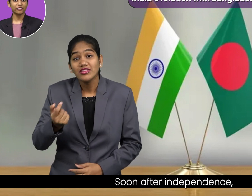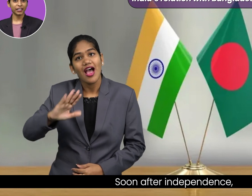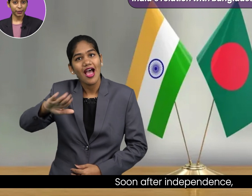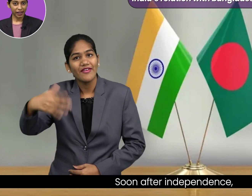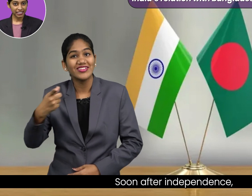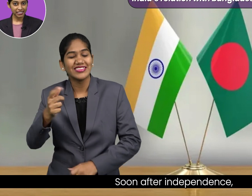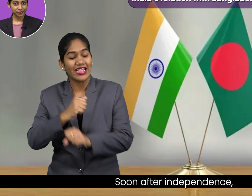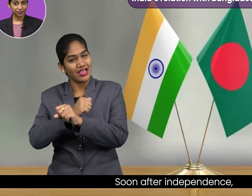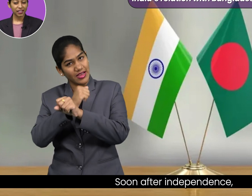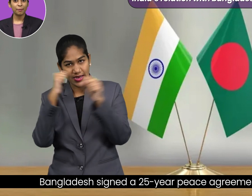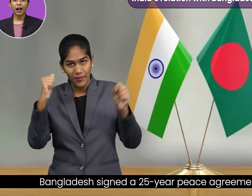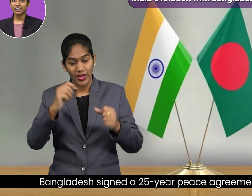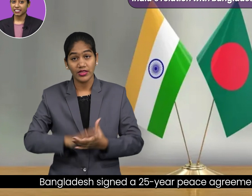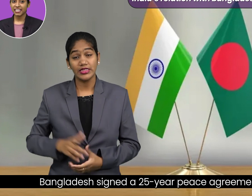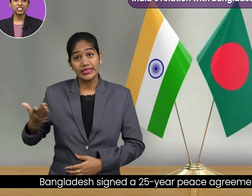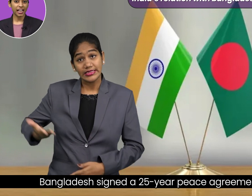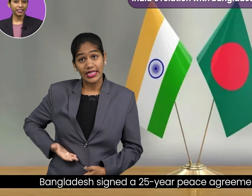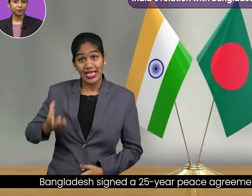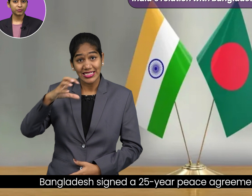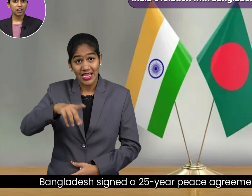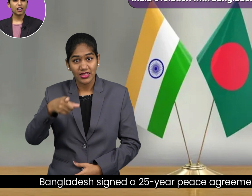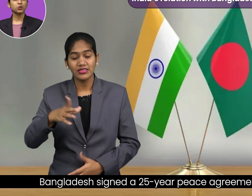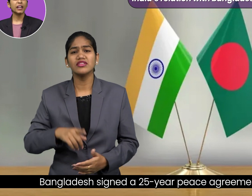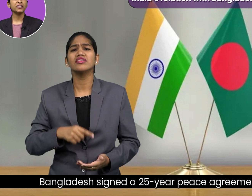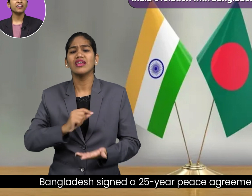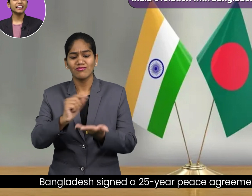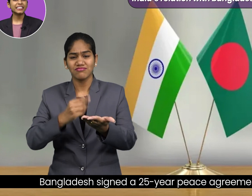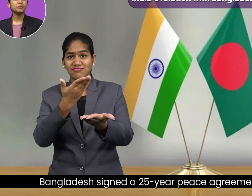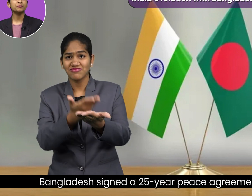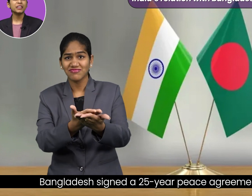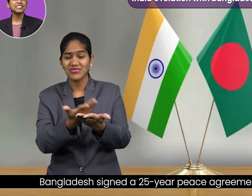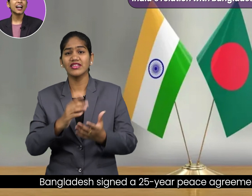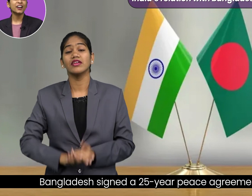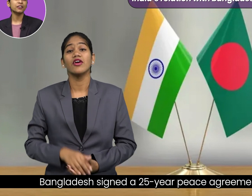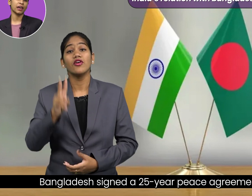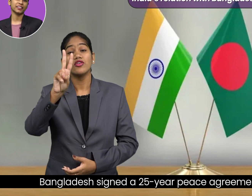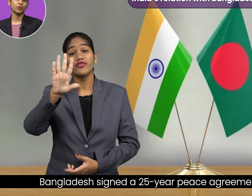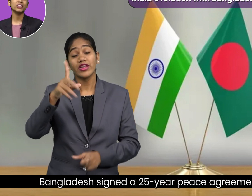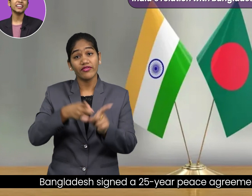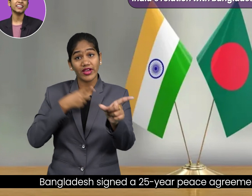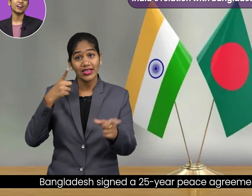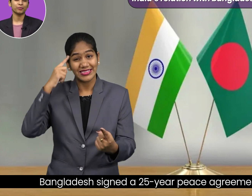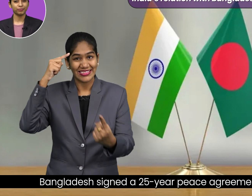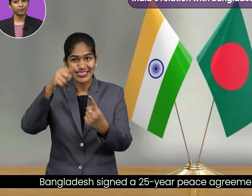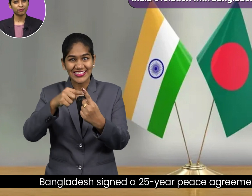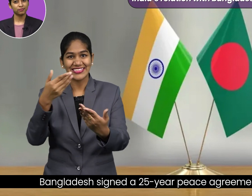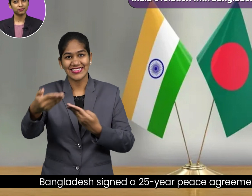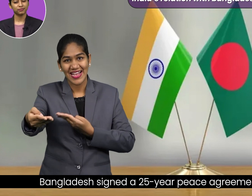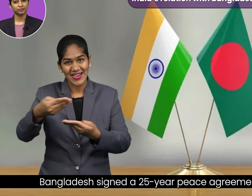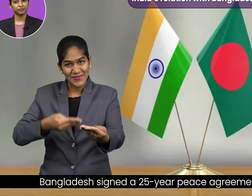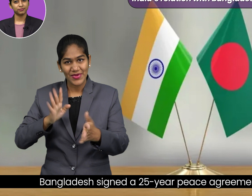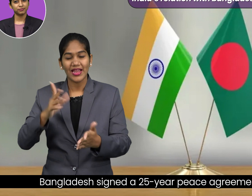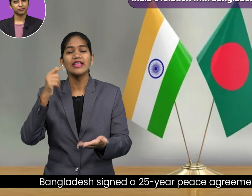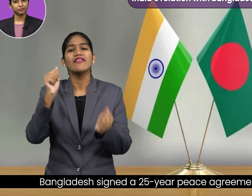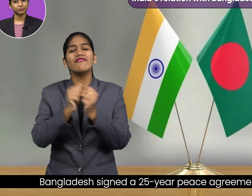Soon after independence, Bangladesh signed a 25-year peace agreement with India.